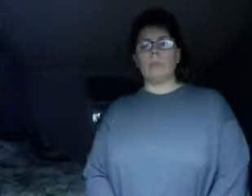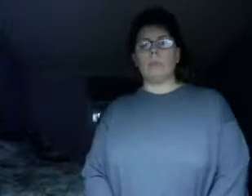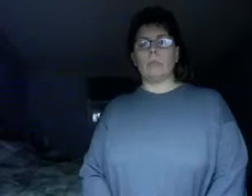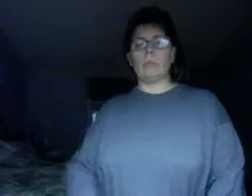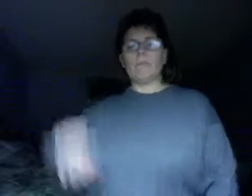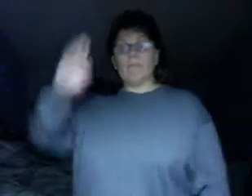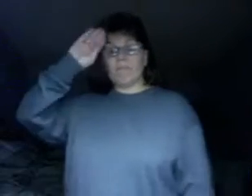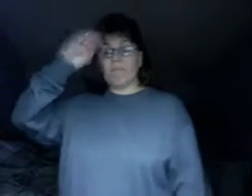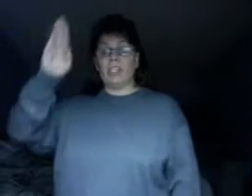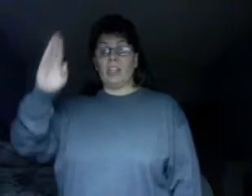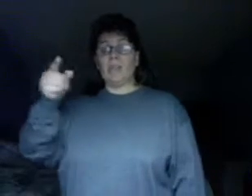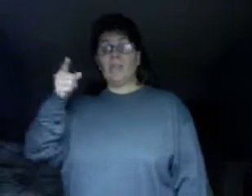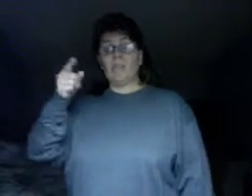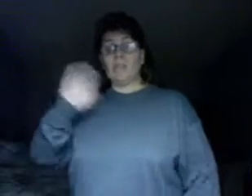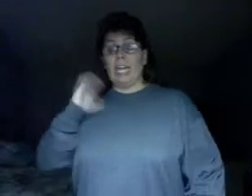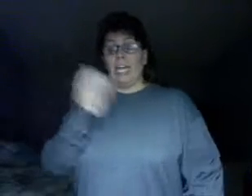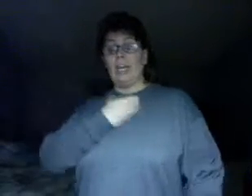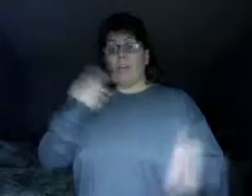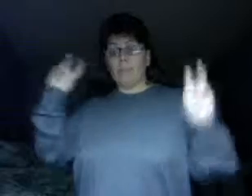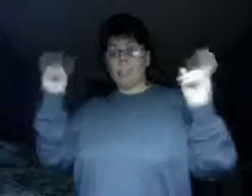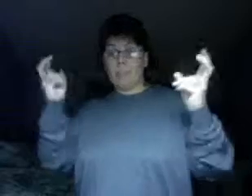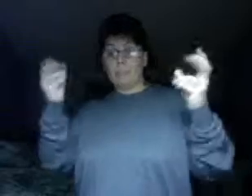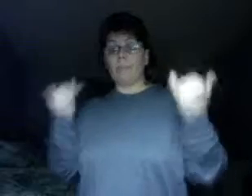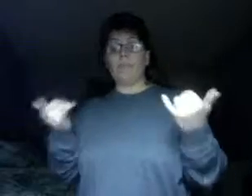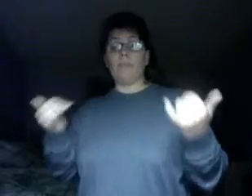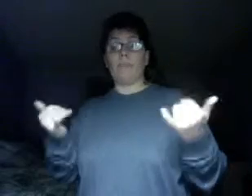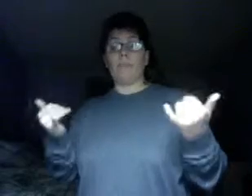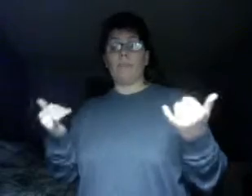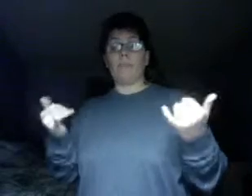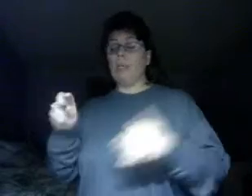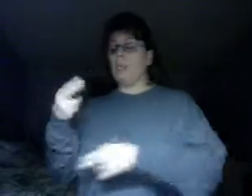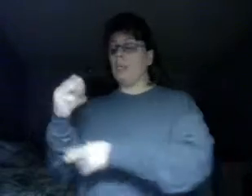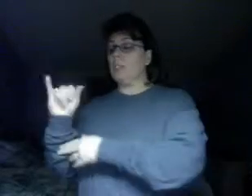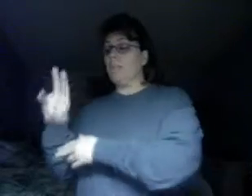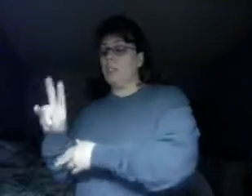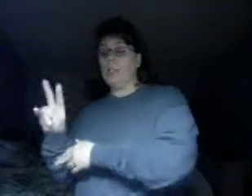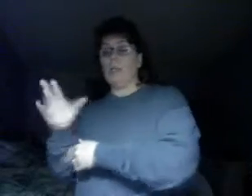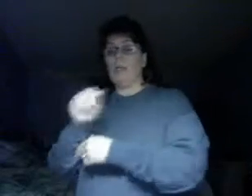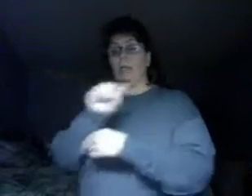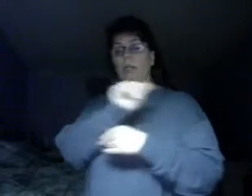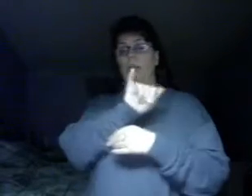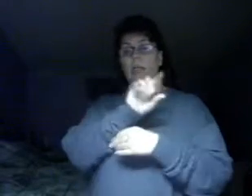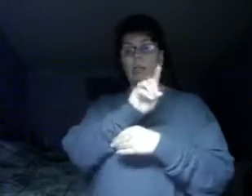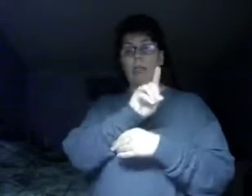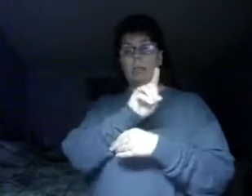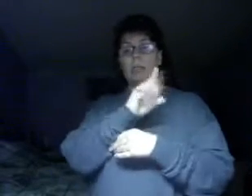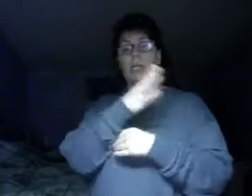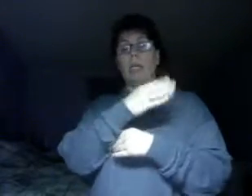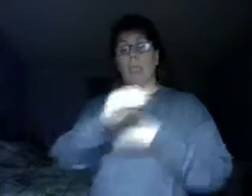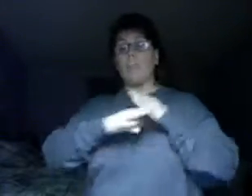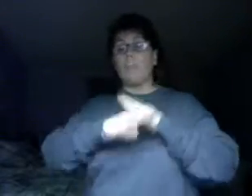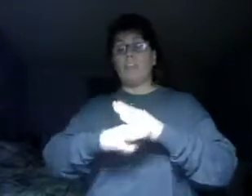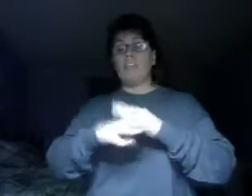Hello. As you know, our topic today is HIV and AIDS, and HIV infection and AIDS prevention, and how people can protect themselves